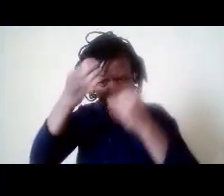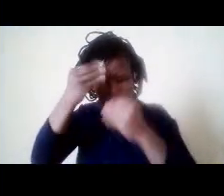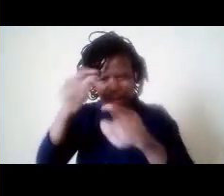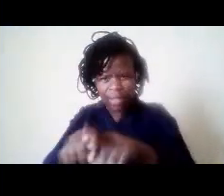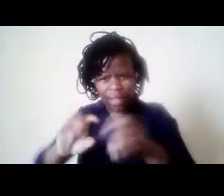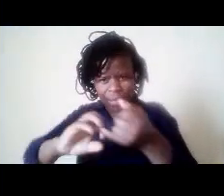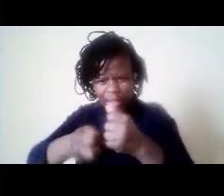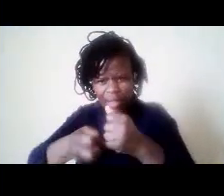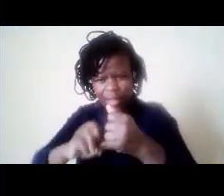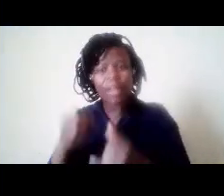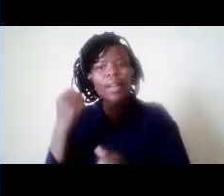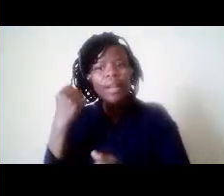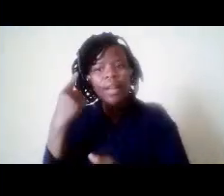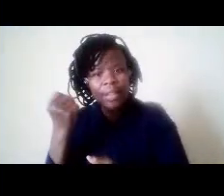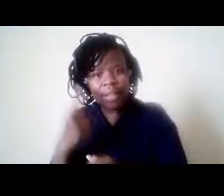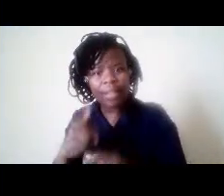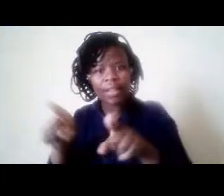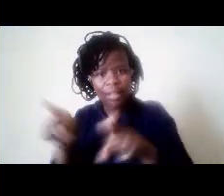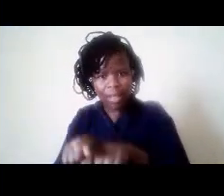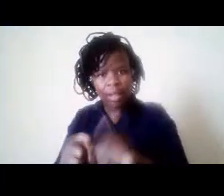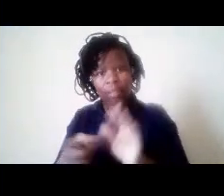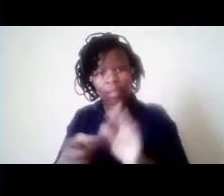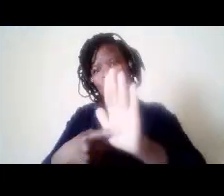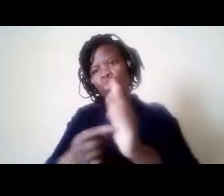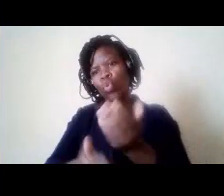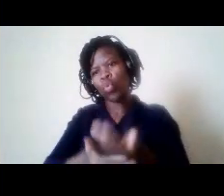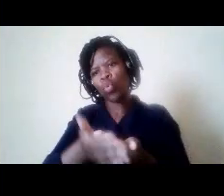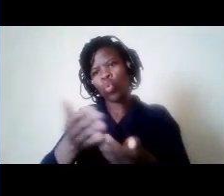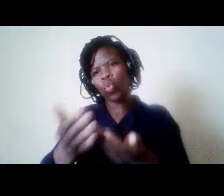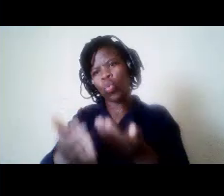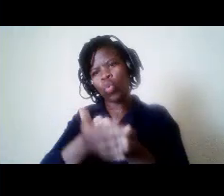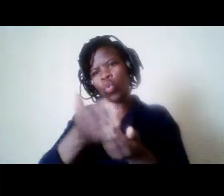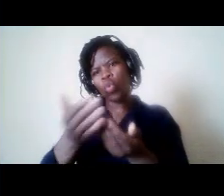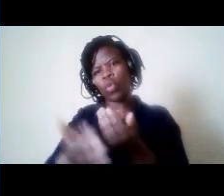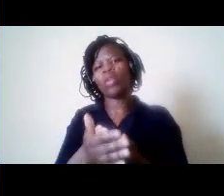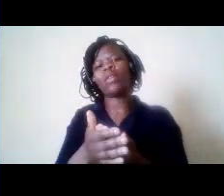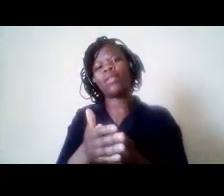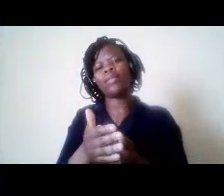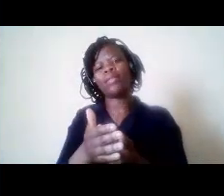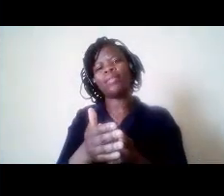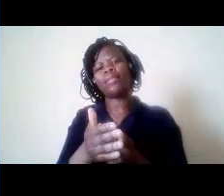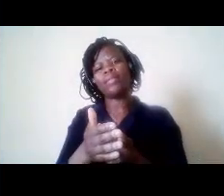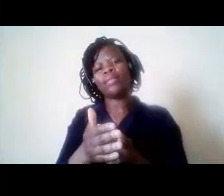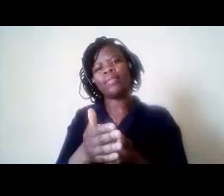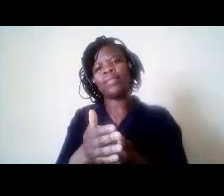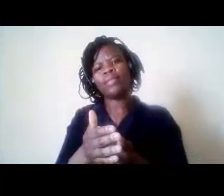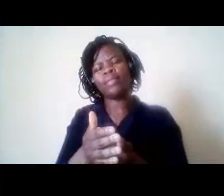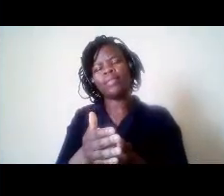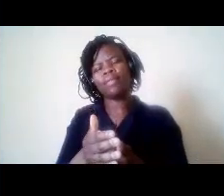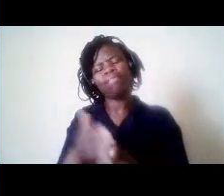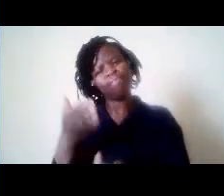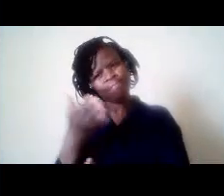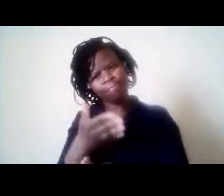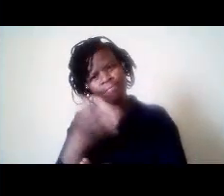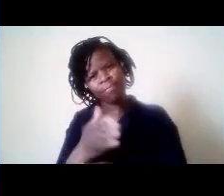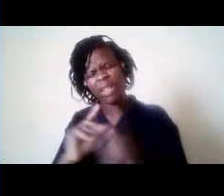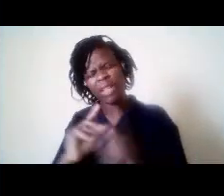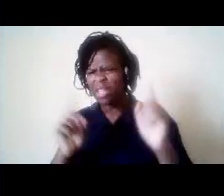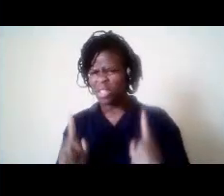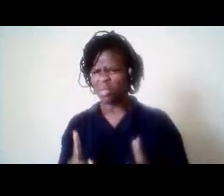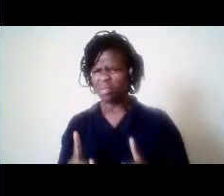and show care about that experience that the child is having. This is not special care for special children or